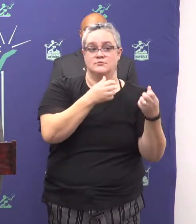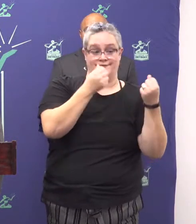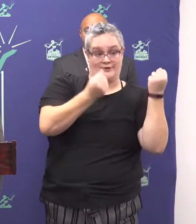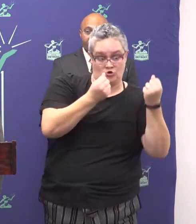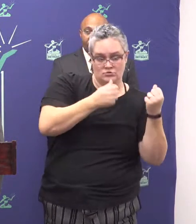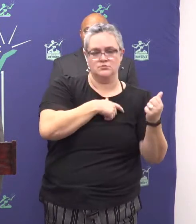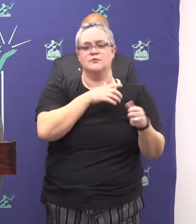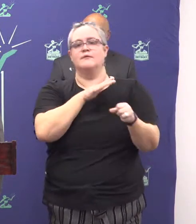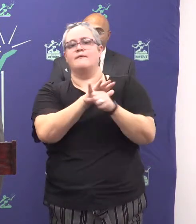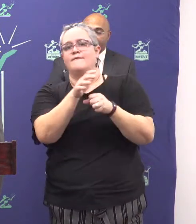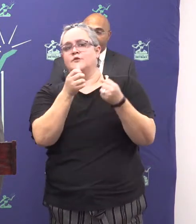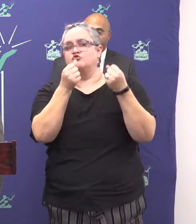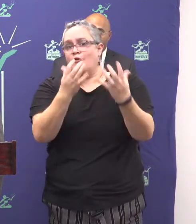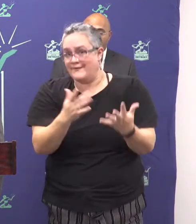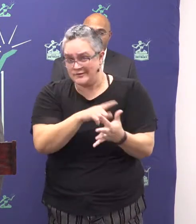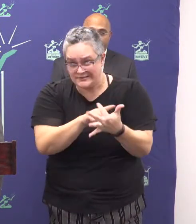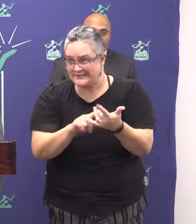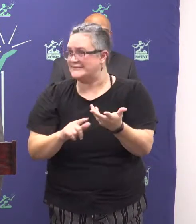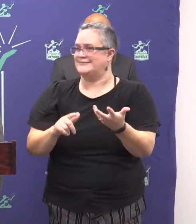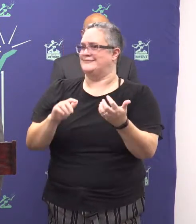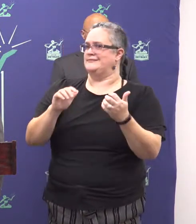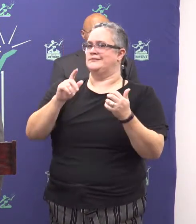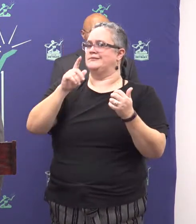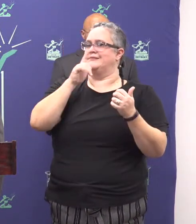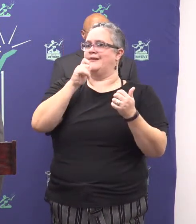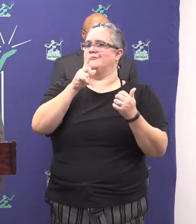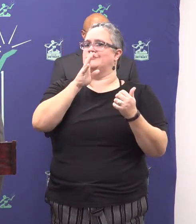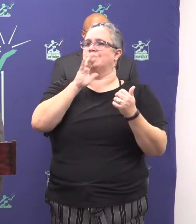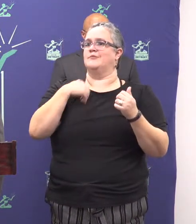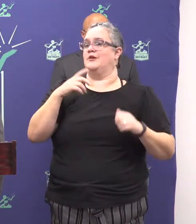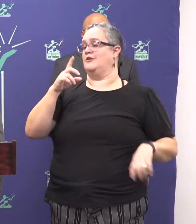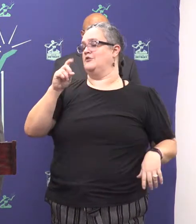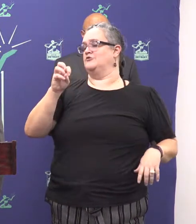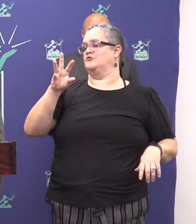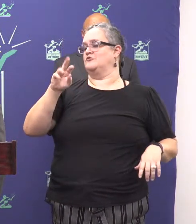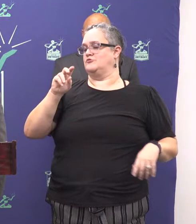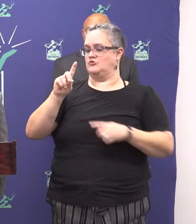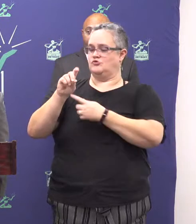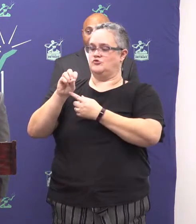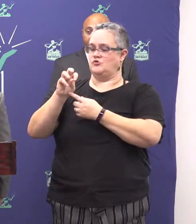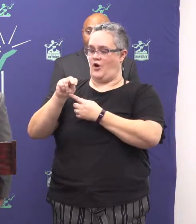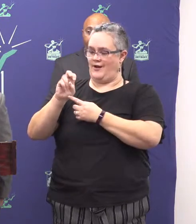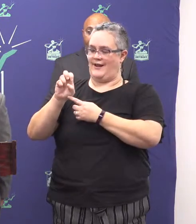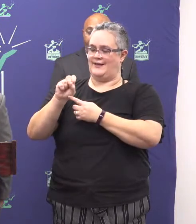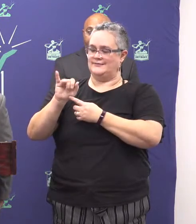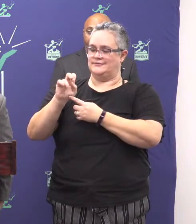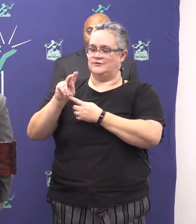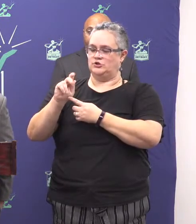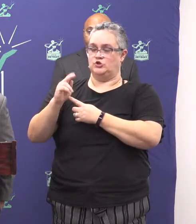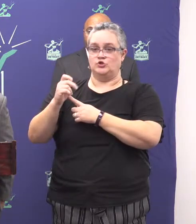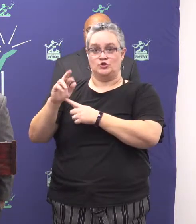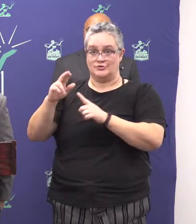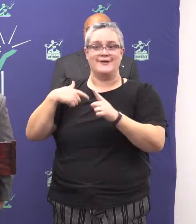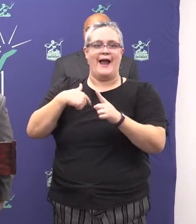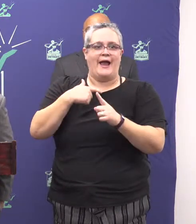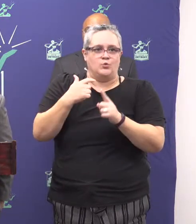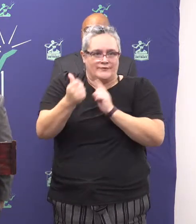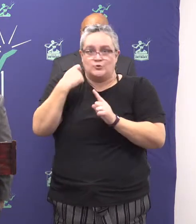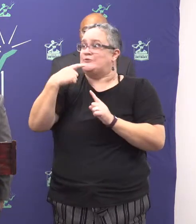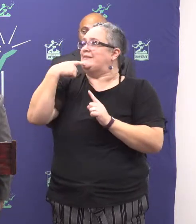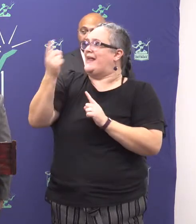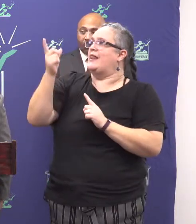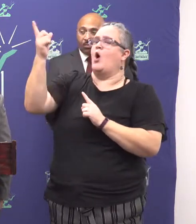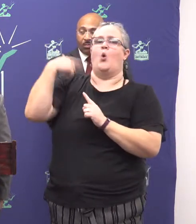no way in the world. I'm going to have to answer to Dawn Eisen, our U.S. attorney, this afternoon. There was no way in the world. I was telling the U.S. attorney we were going to be